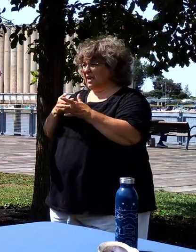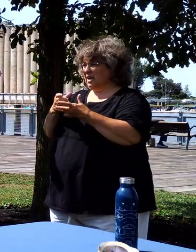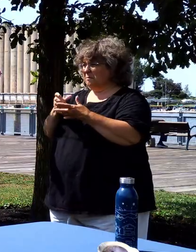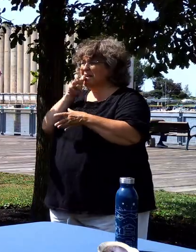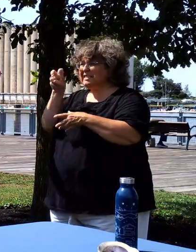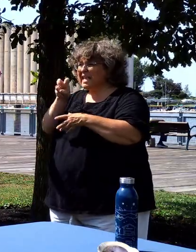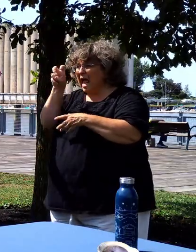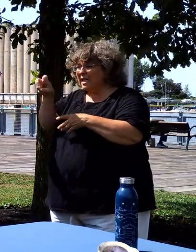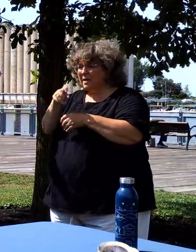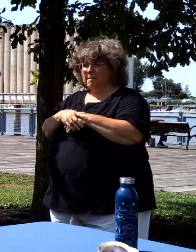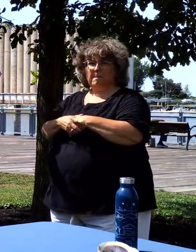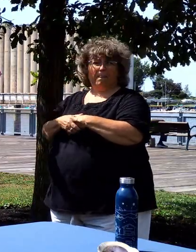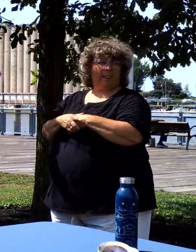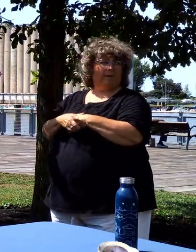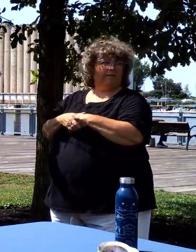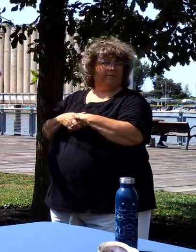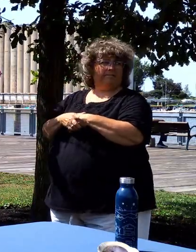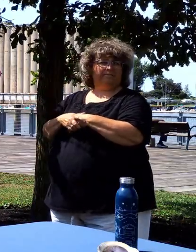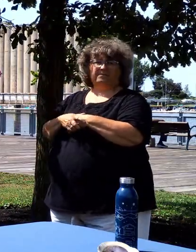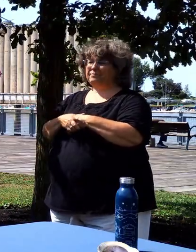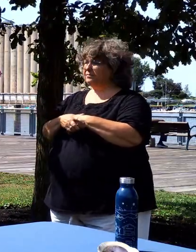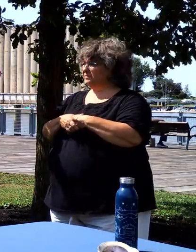snake.